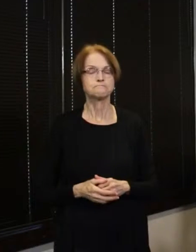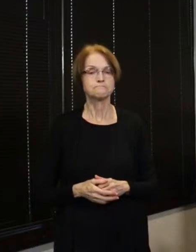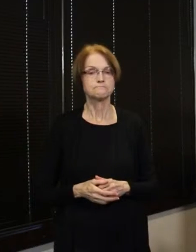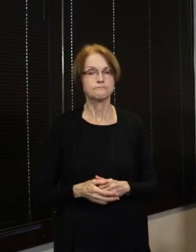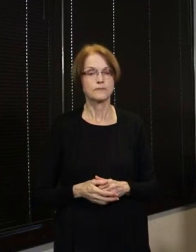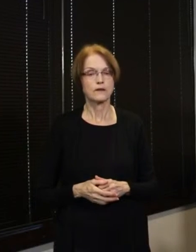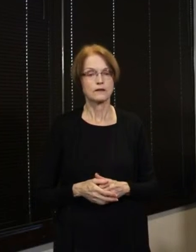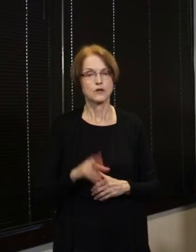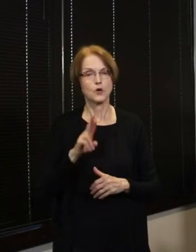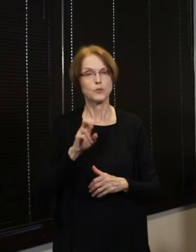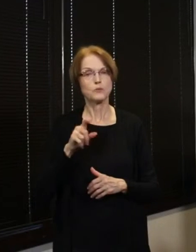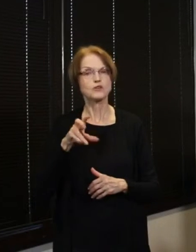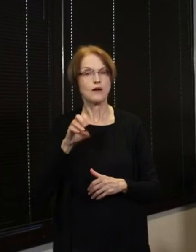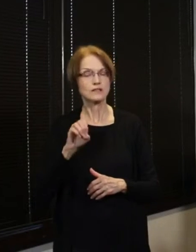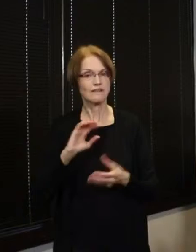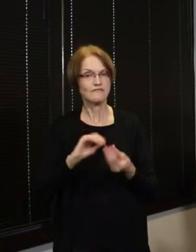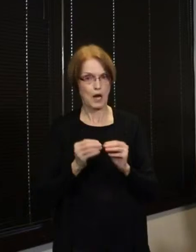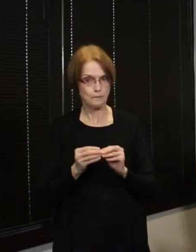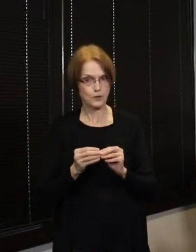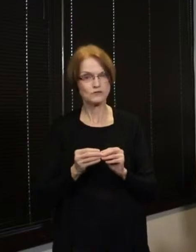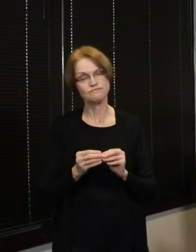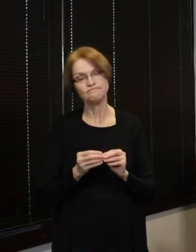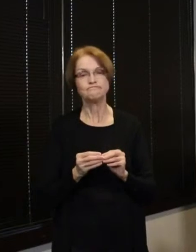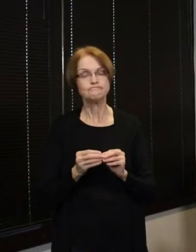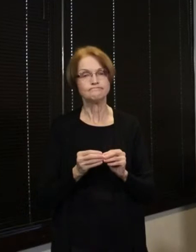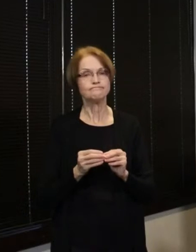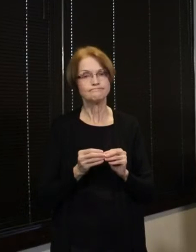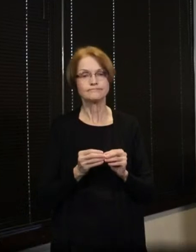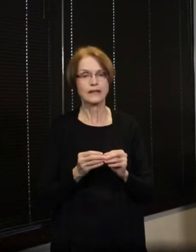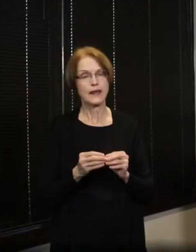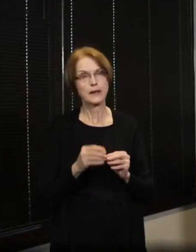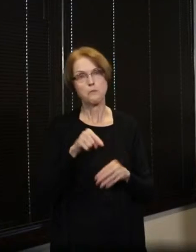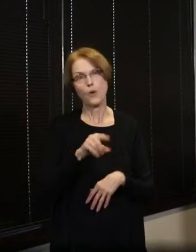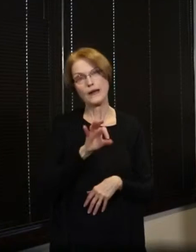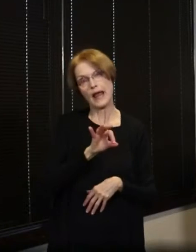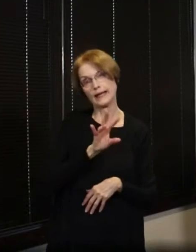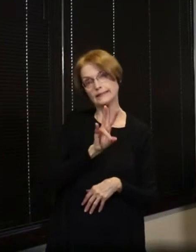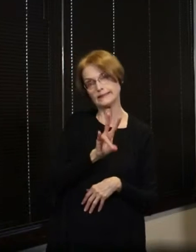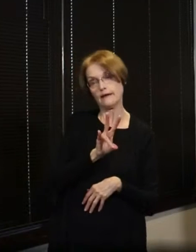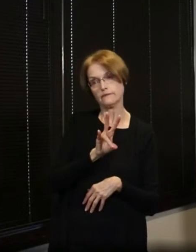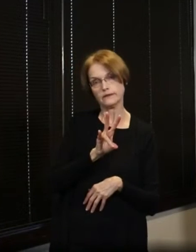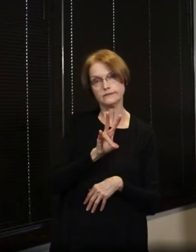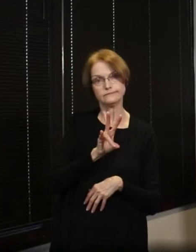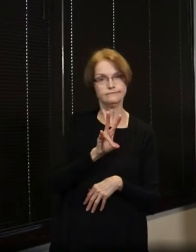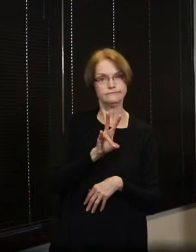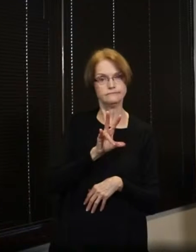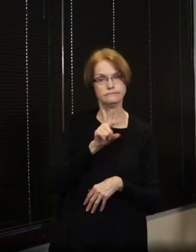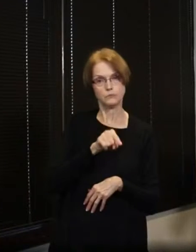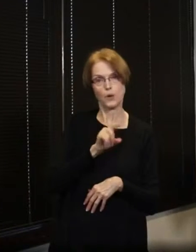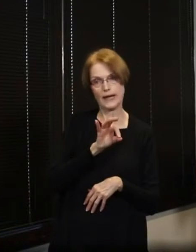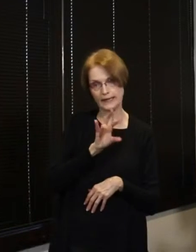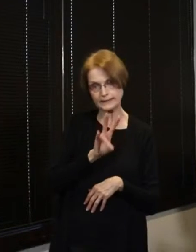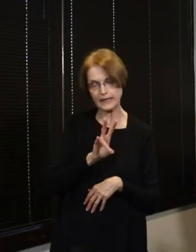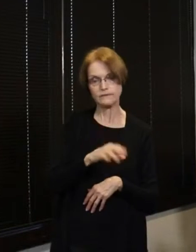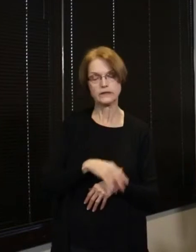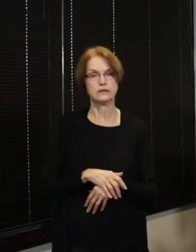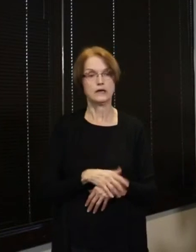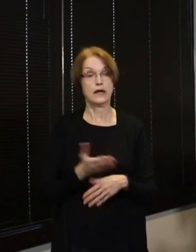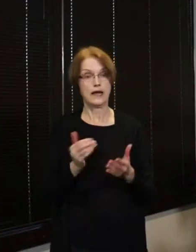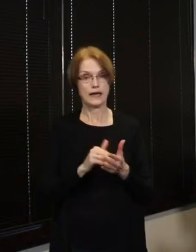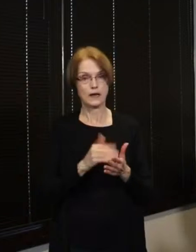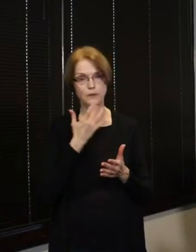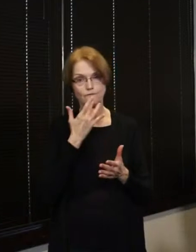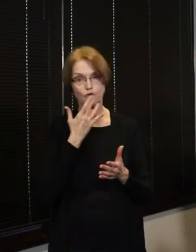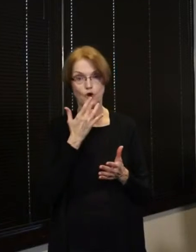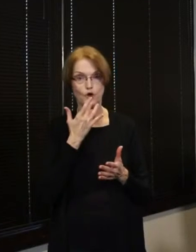Our reproductive number is sitting right at around 1. It's around a 0.97 right now. Again, we would like that number to come